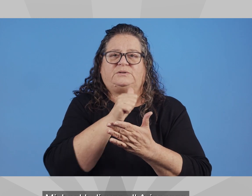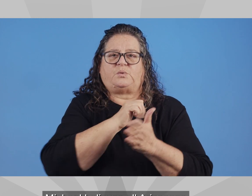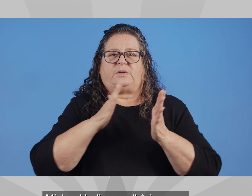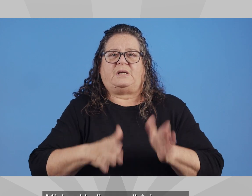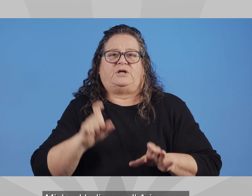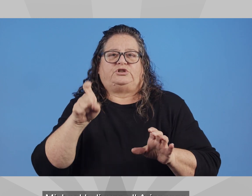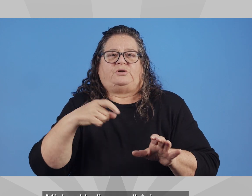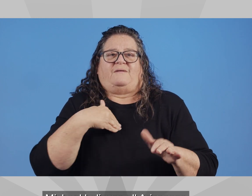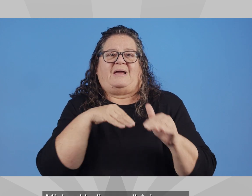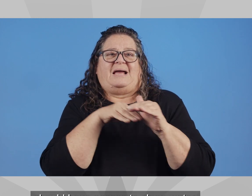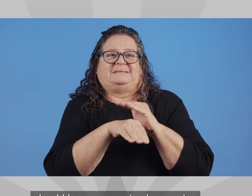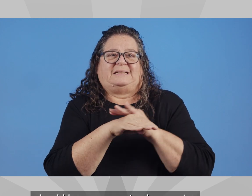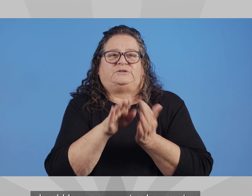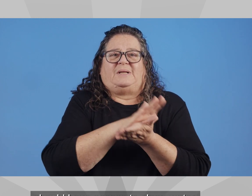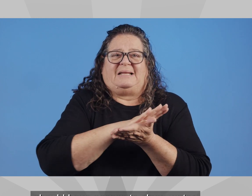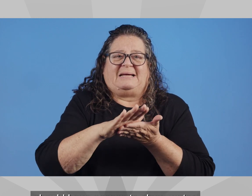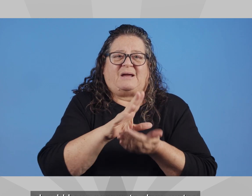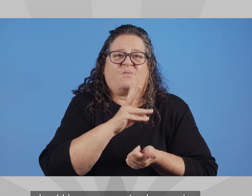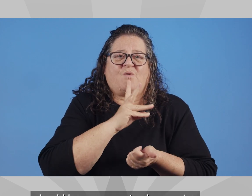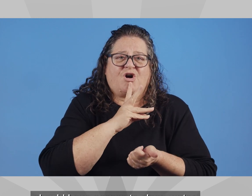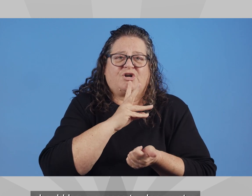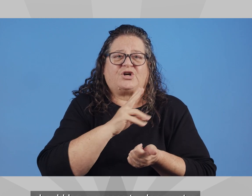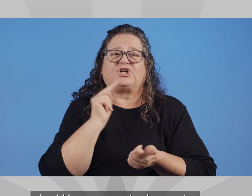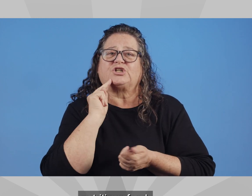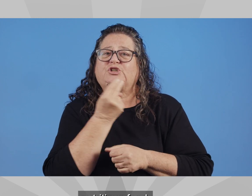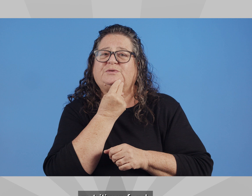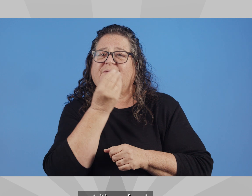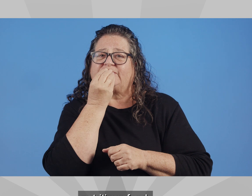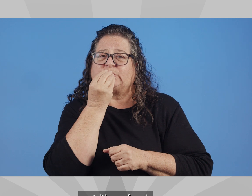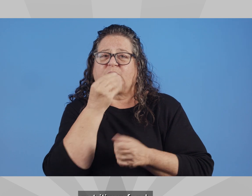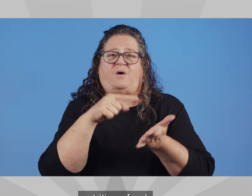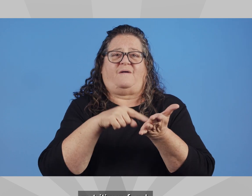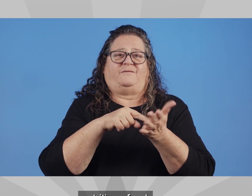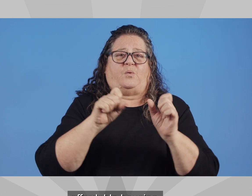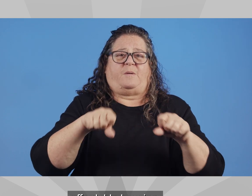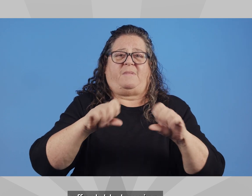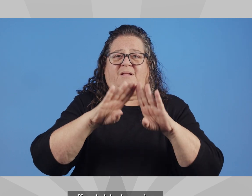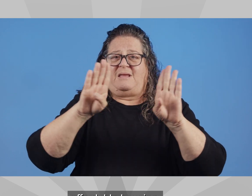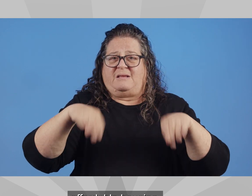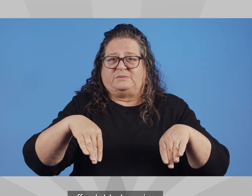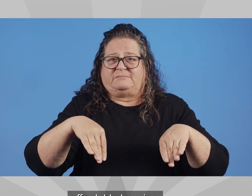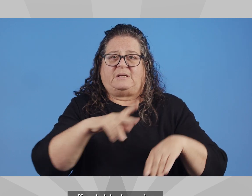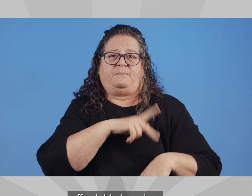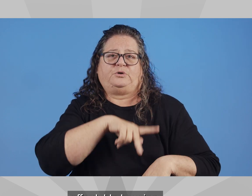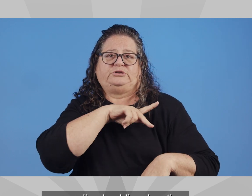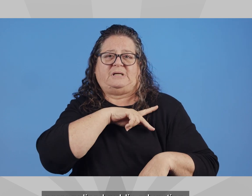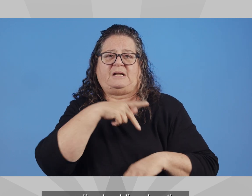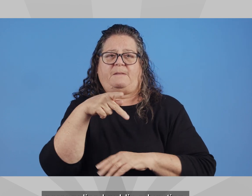Michael believes all Arizonans should have access to clean water, nutritious food, affordable